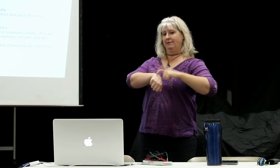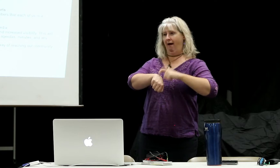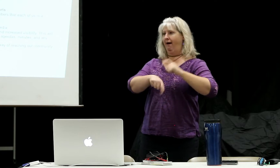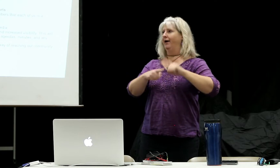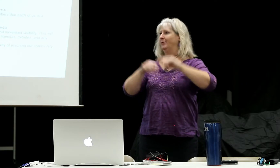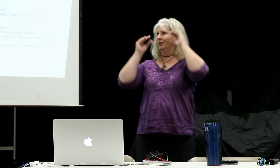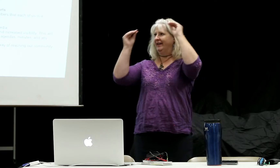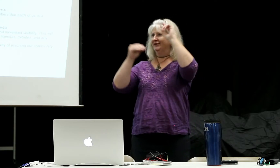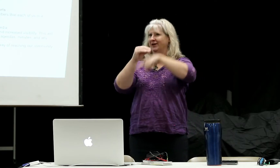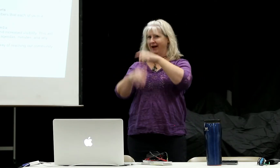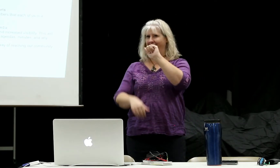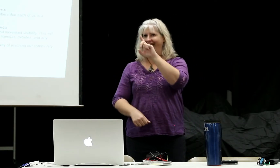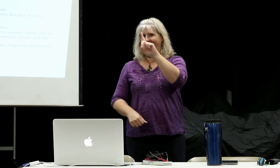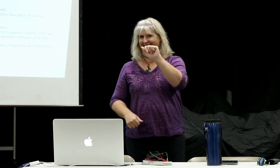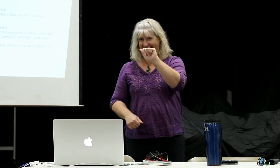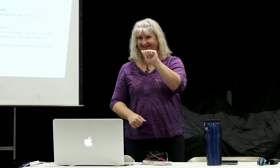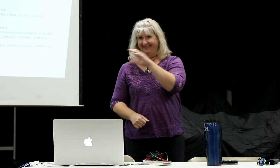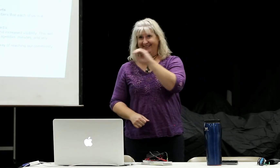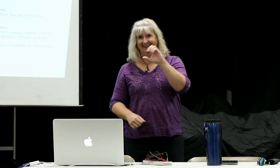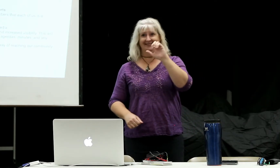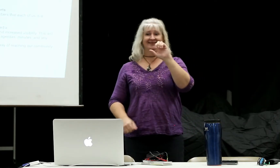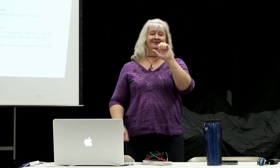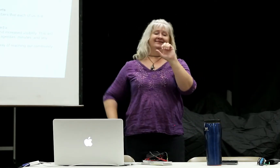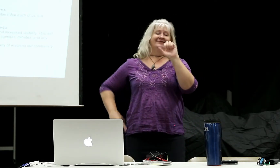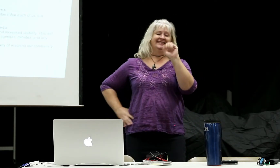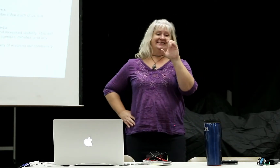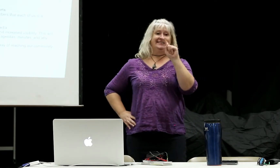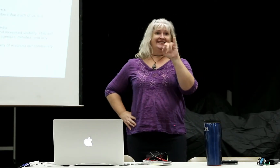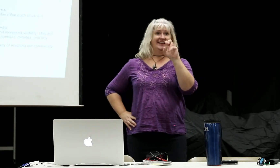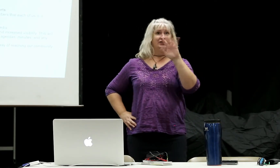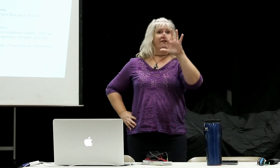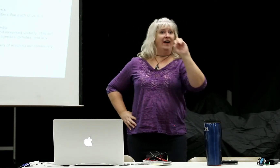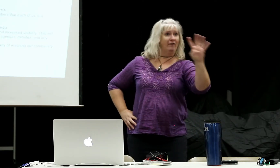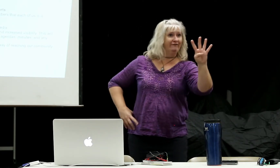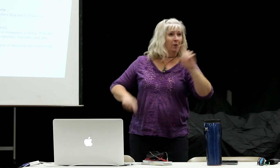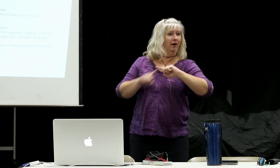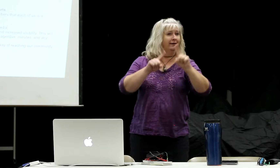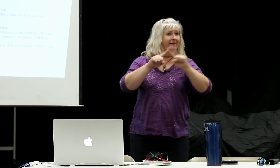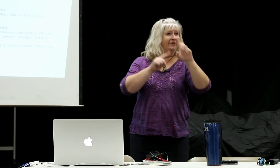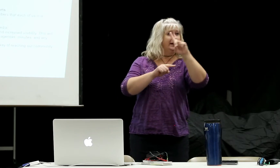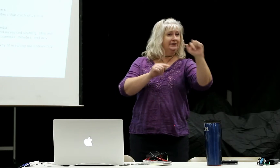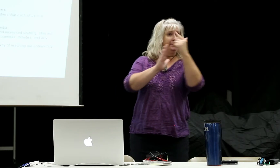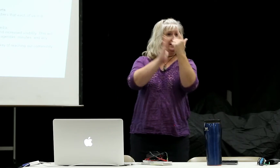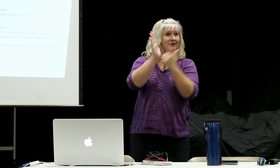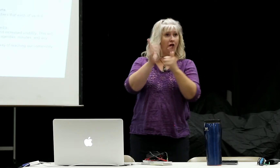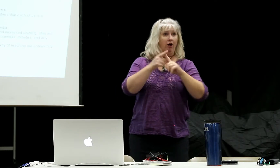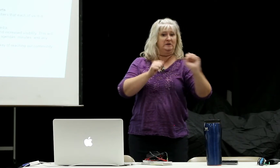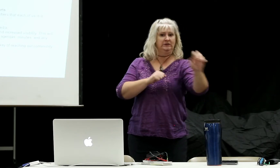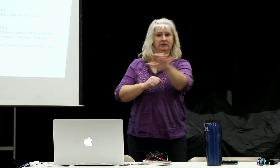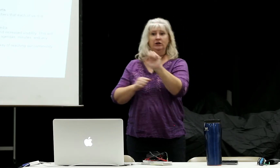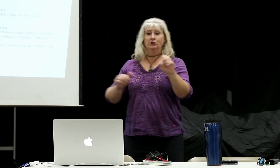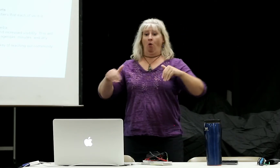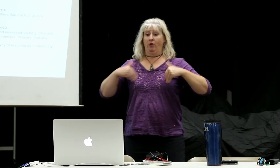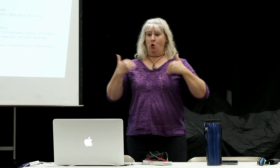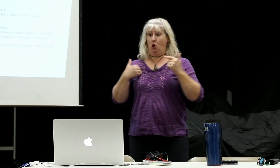staff has been using that time to teach about ADA and Section 504, the disability laws,